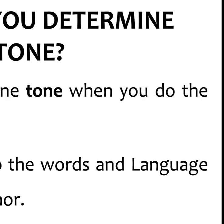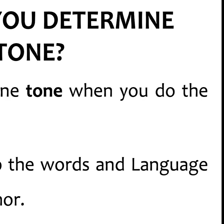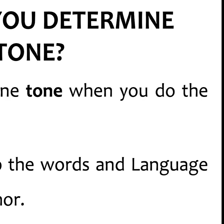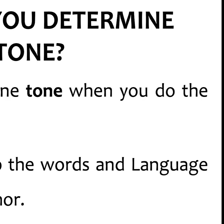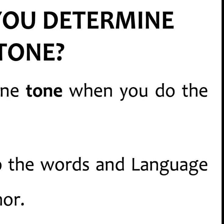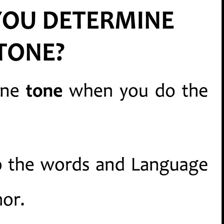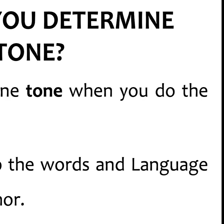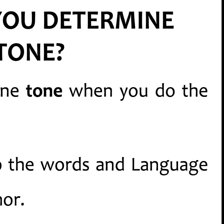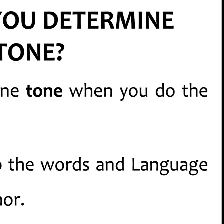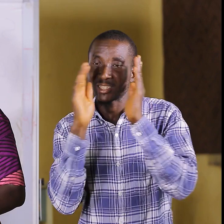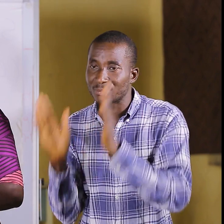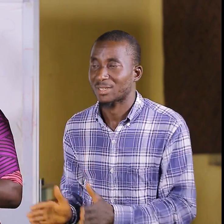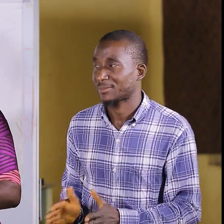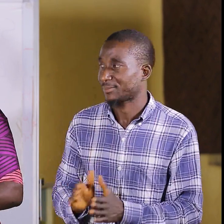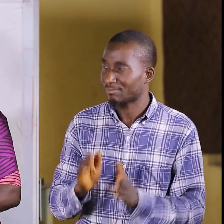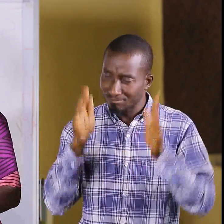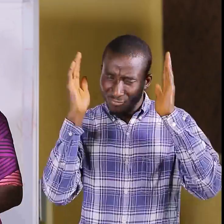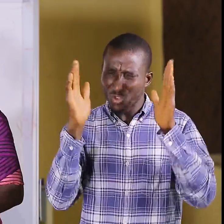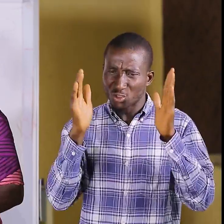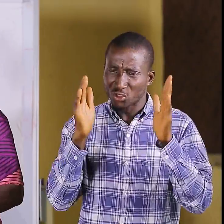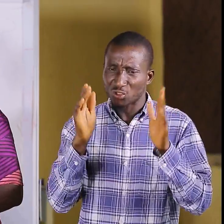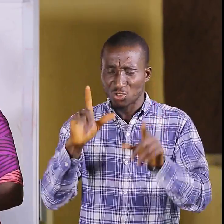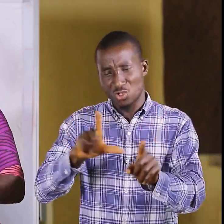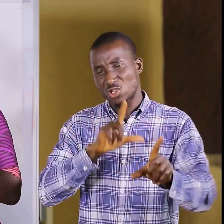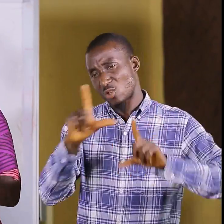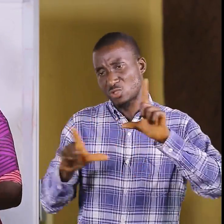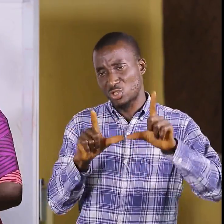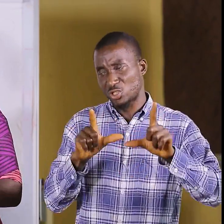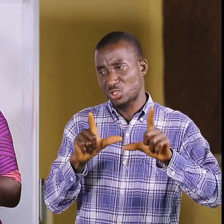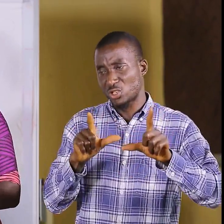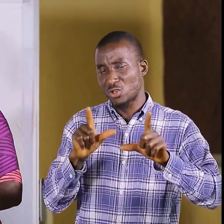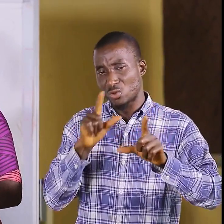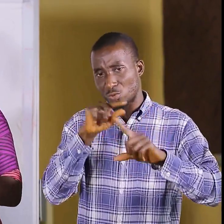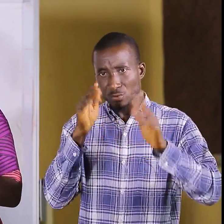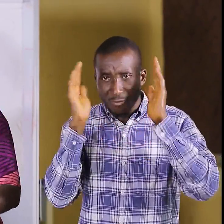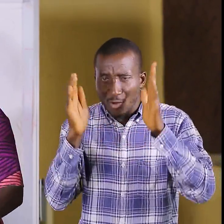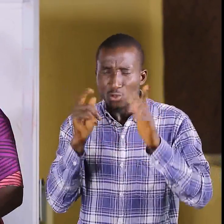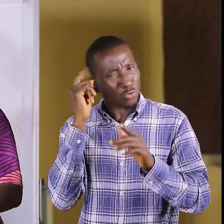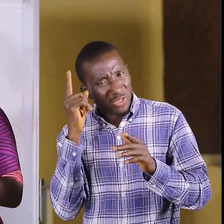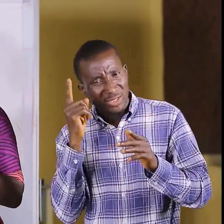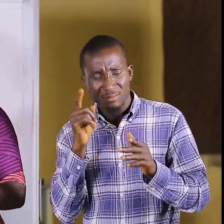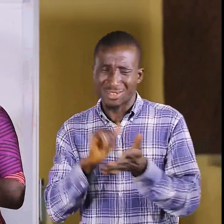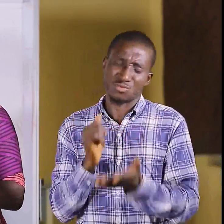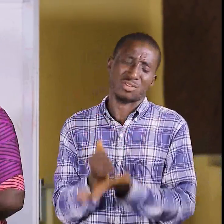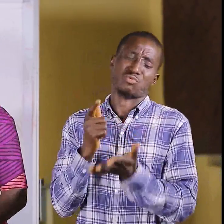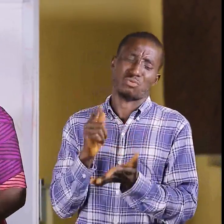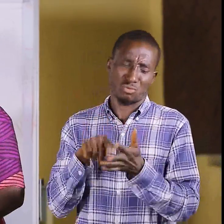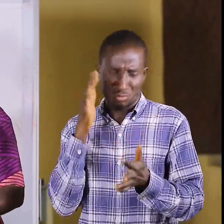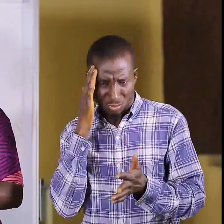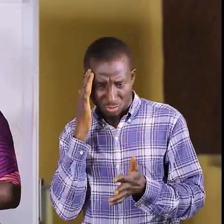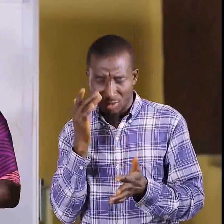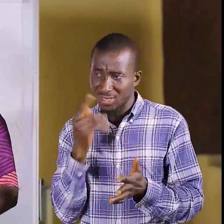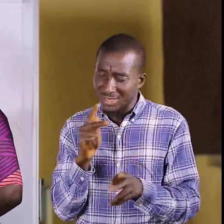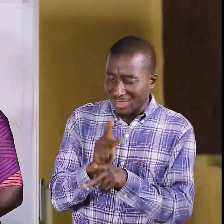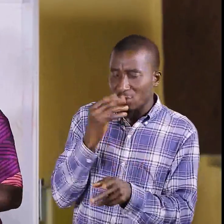the author or the speaker. Pay attention to the language. When you pay attention to the language and you understand it, that will help you determine